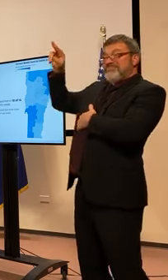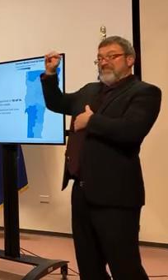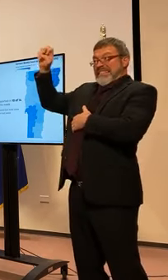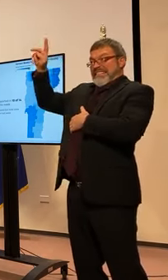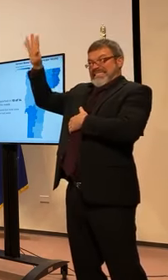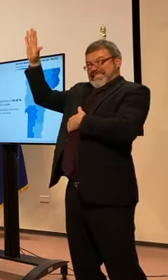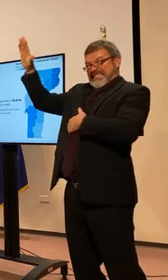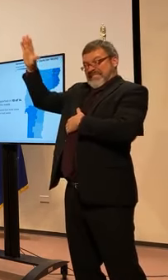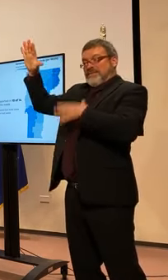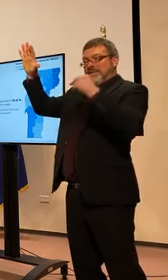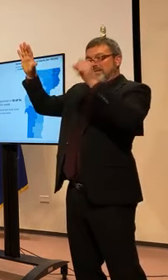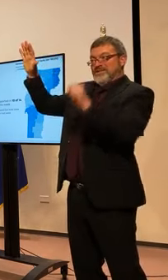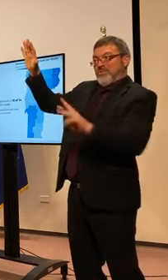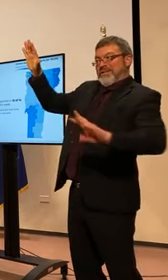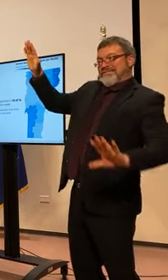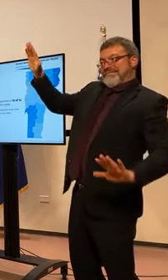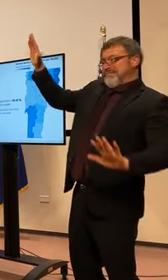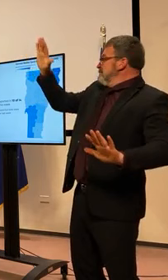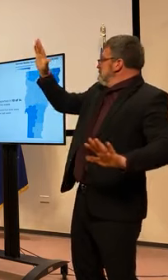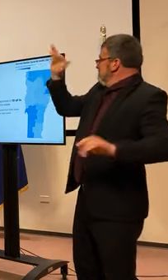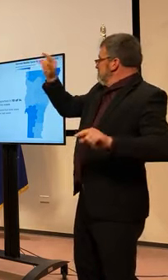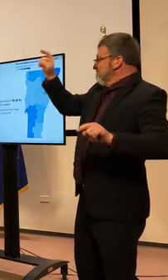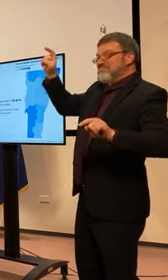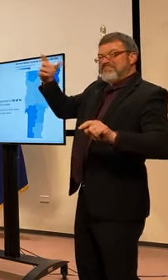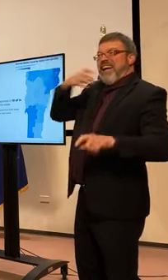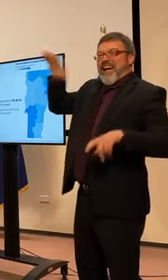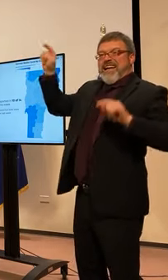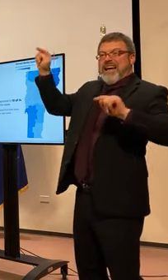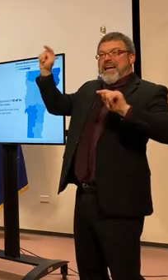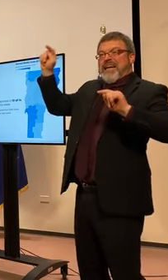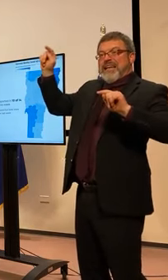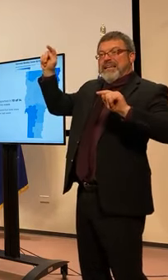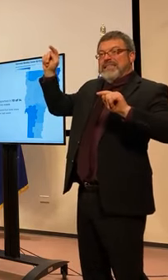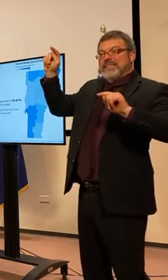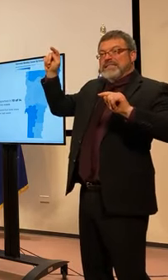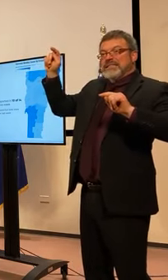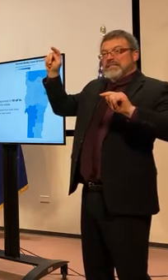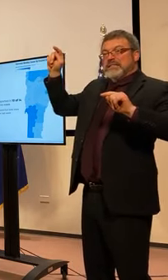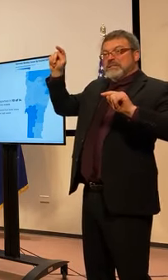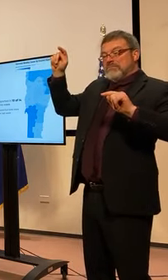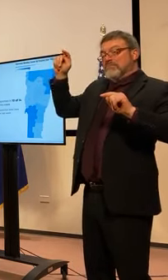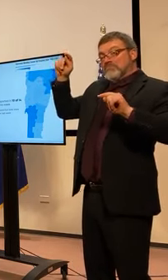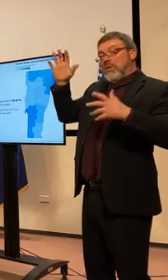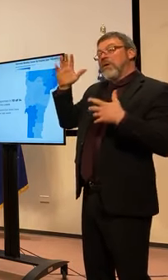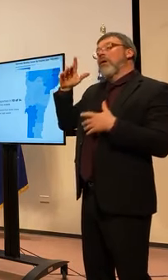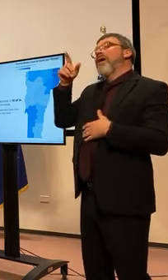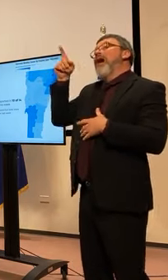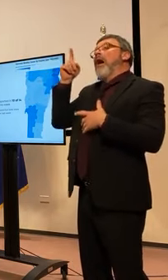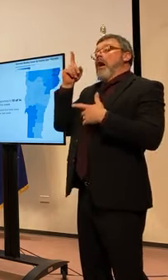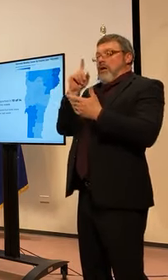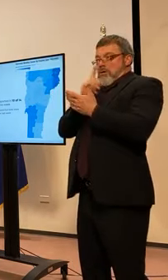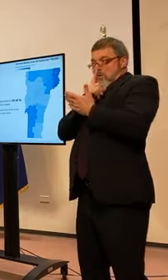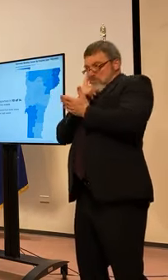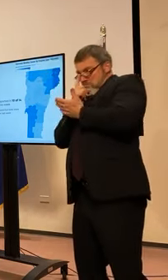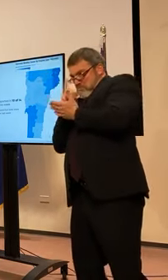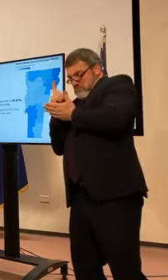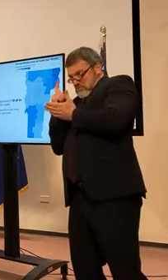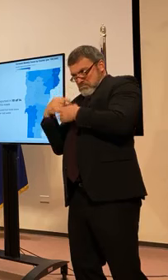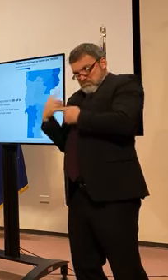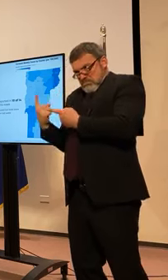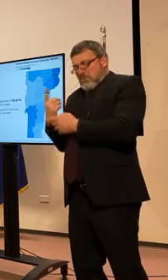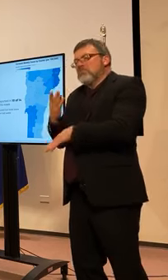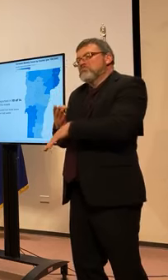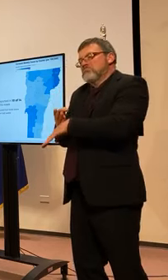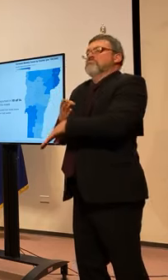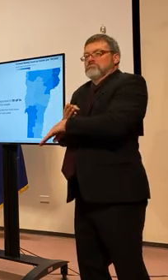has been some improvement in Orleans County week over week. And then the southwestern part of the state with Rutland and Bennington County, cases